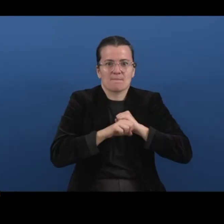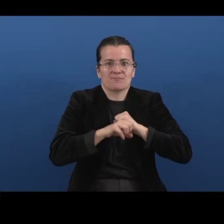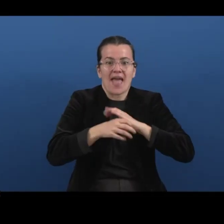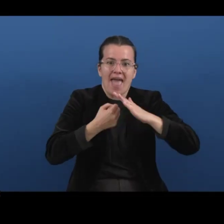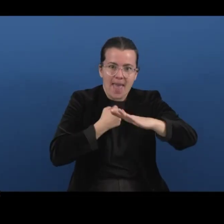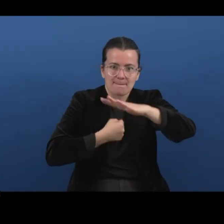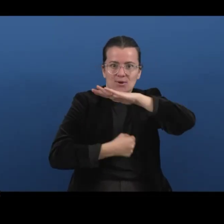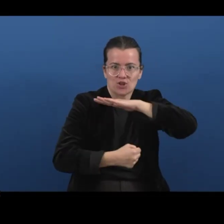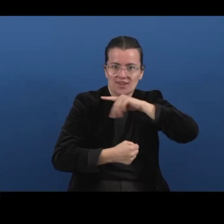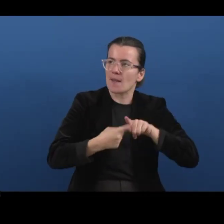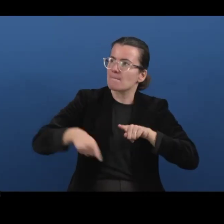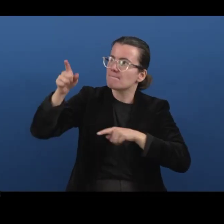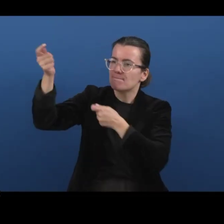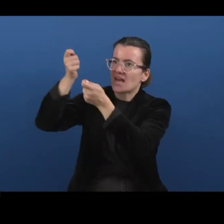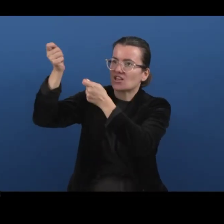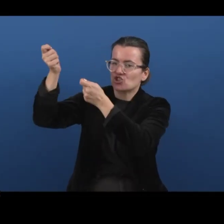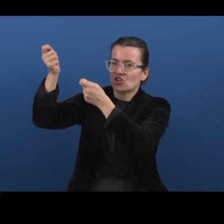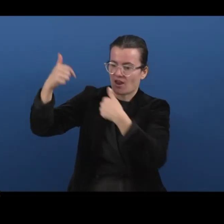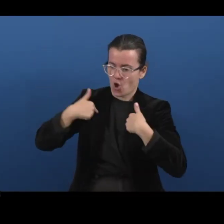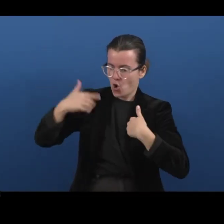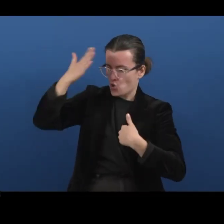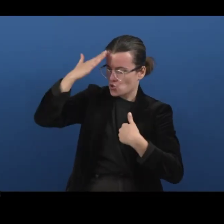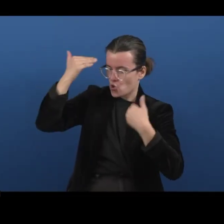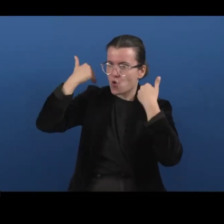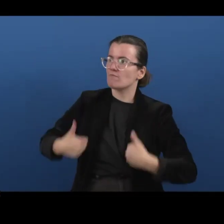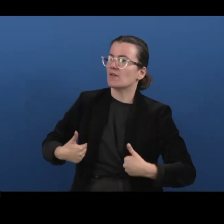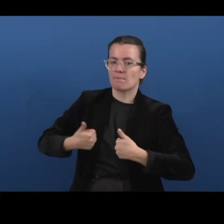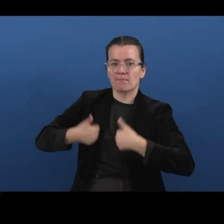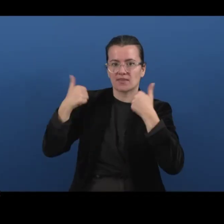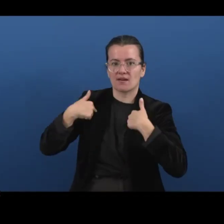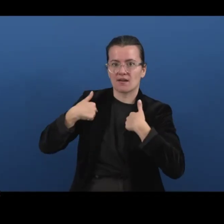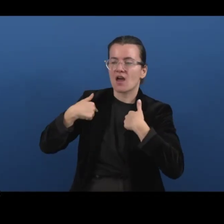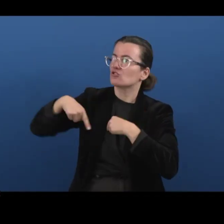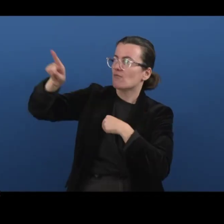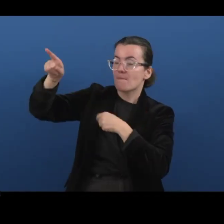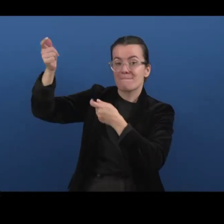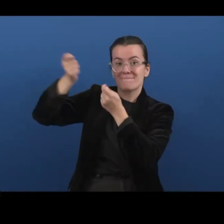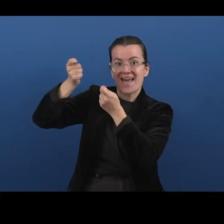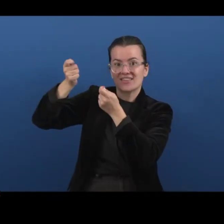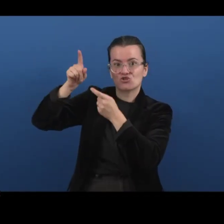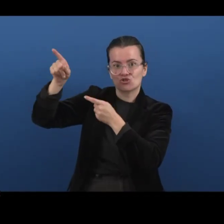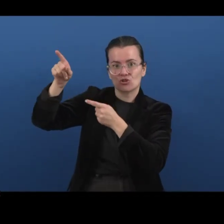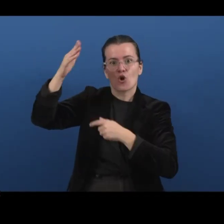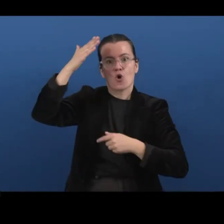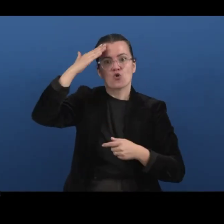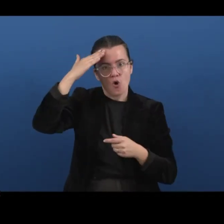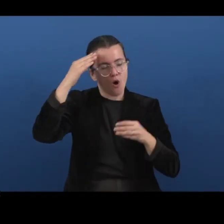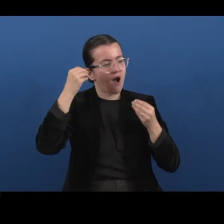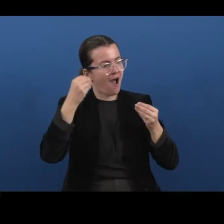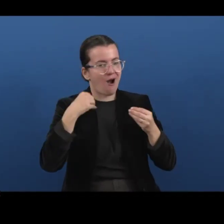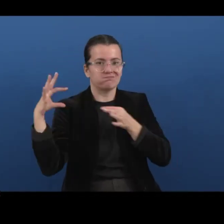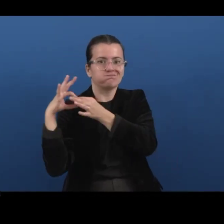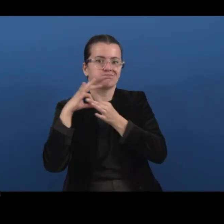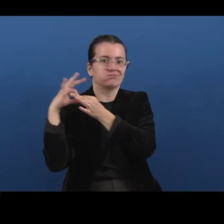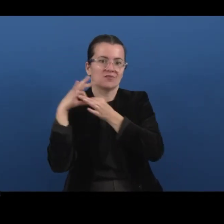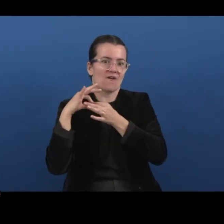situation, and it enables the line manager to establish ways of working, such as the hours people work, and provide